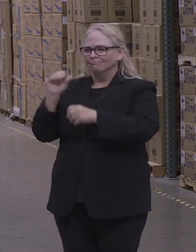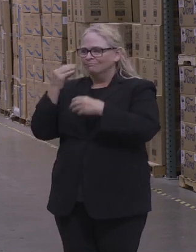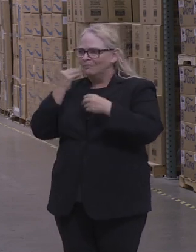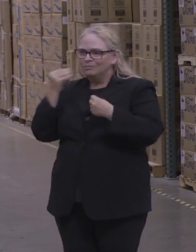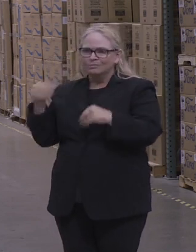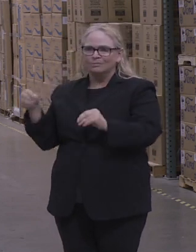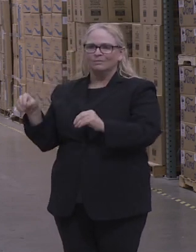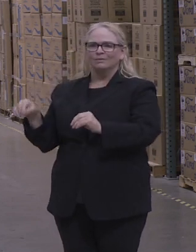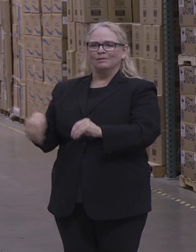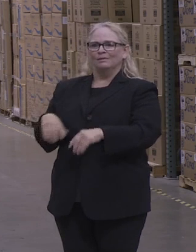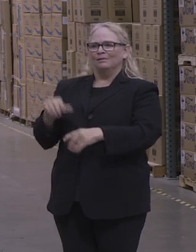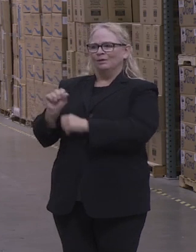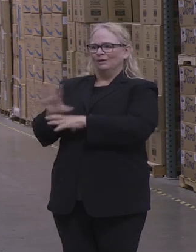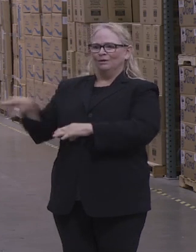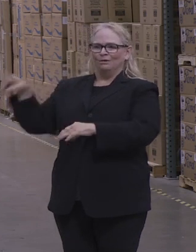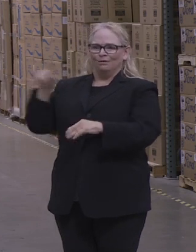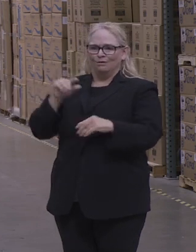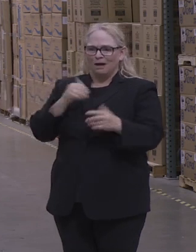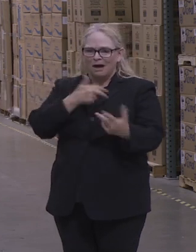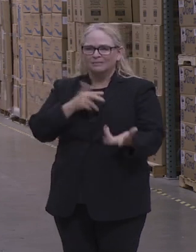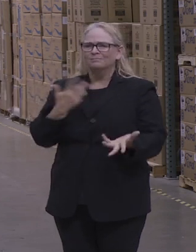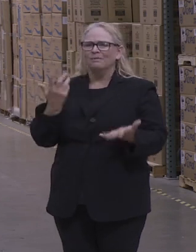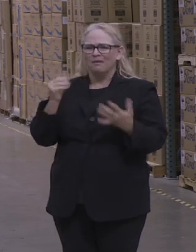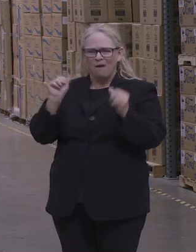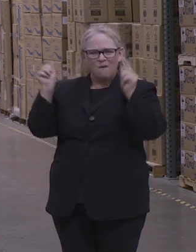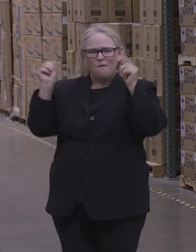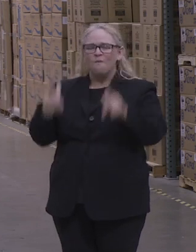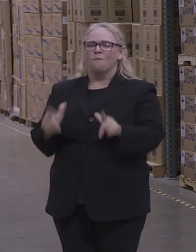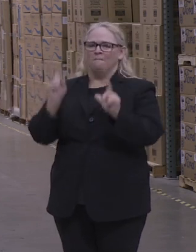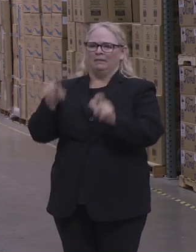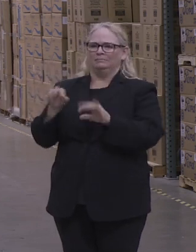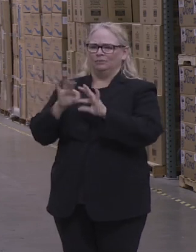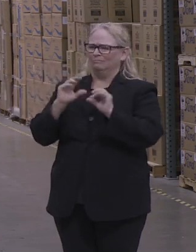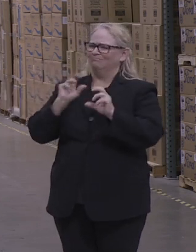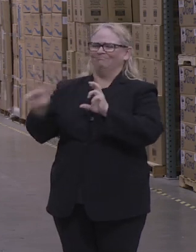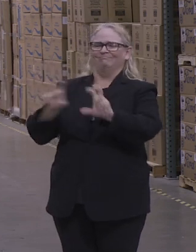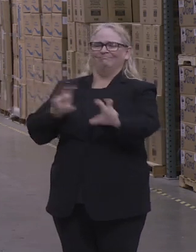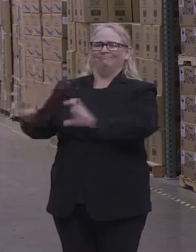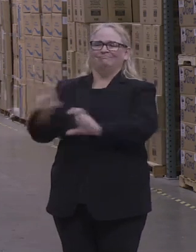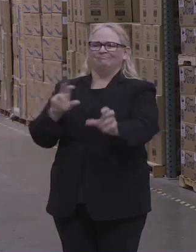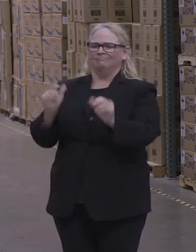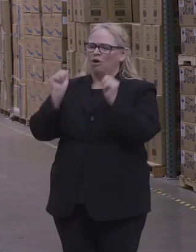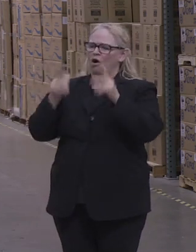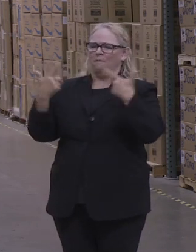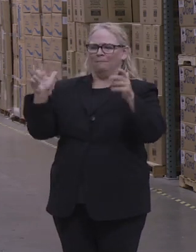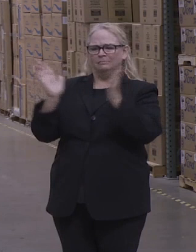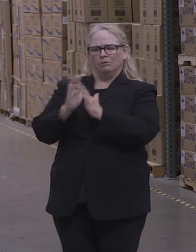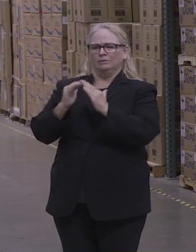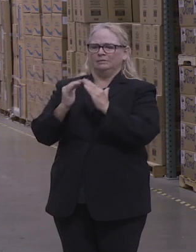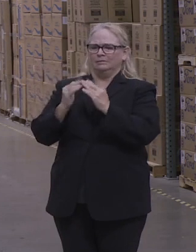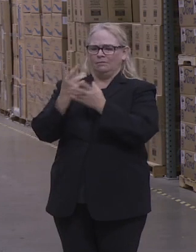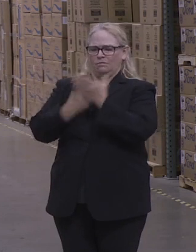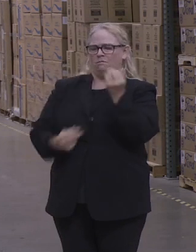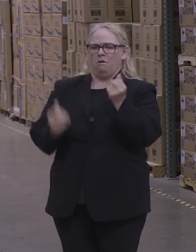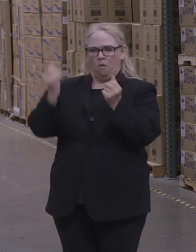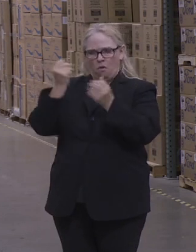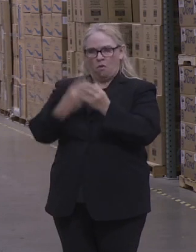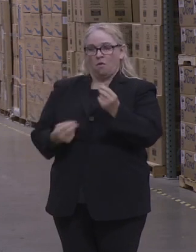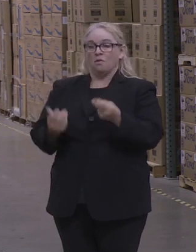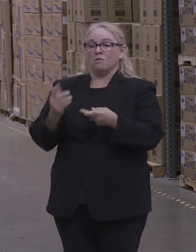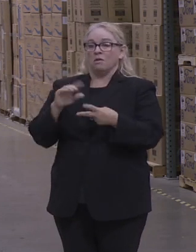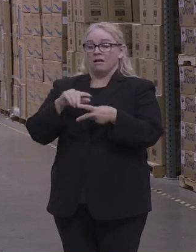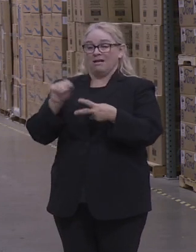our economy, to counties and cities large and small. And we've been able to do about 86 million